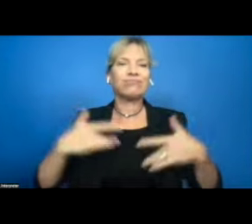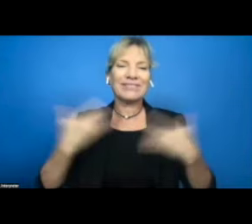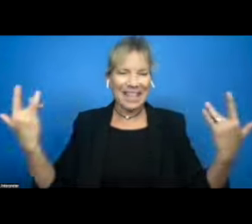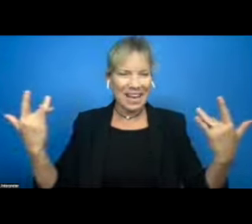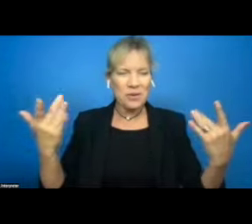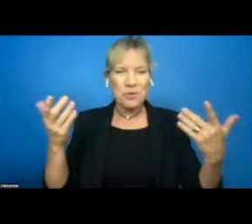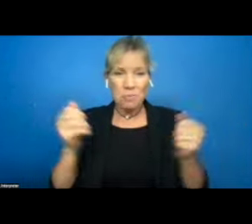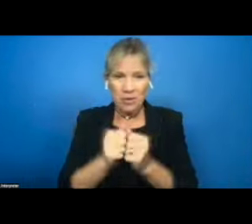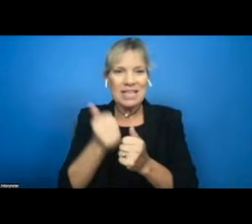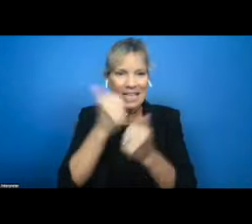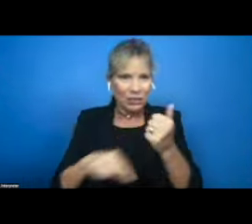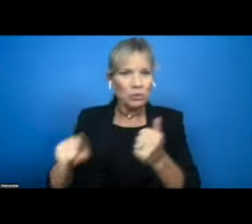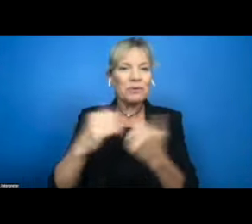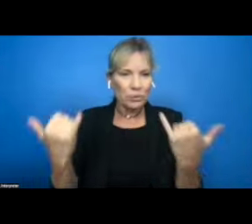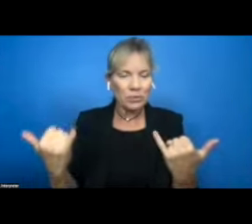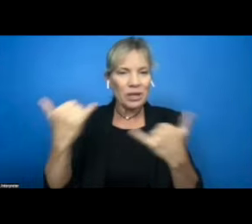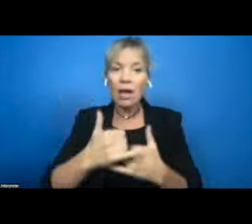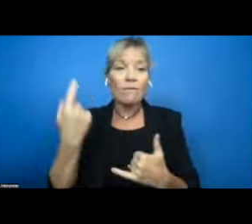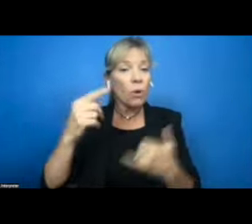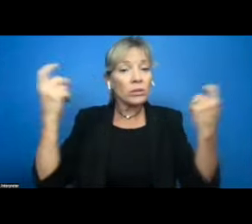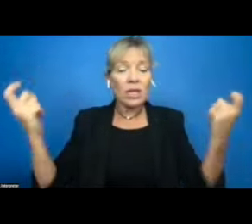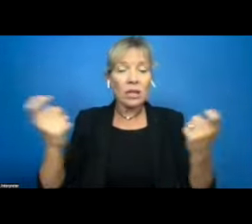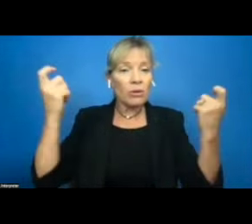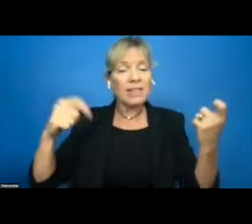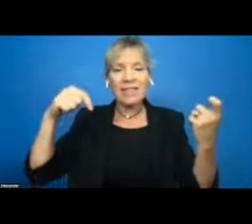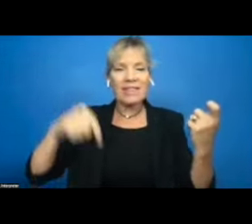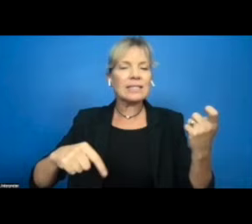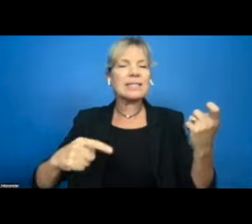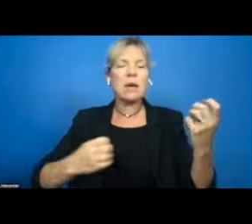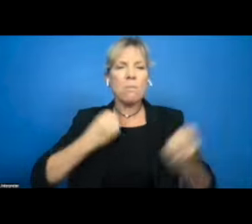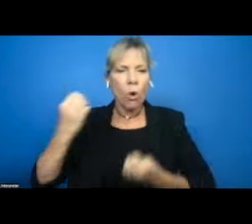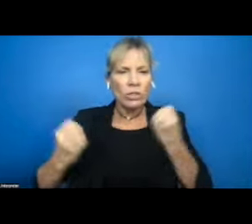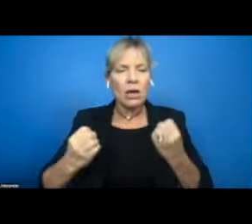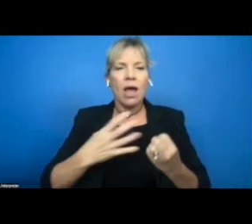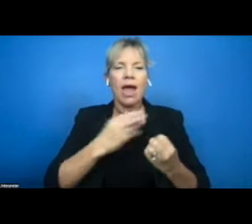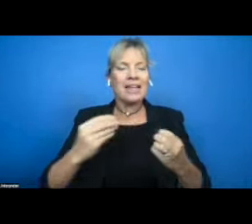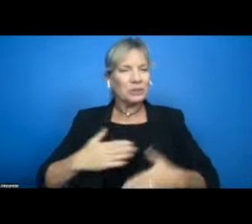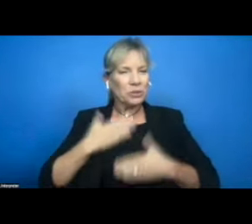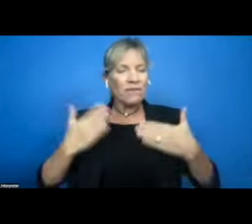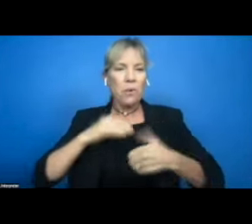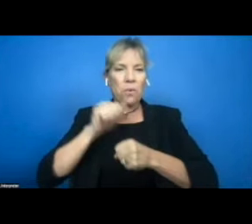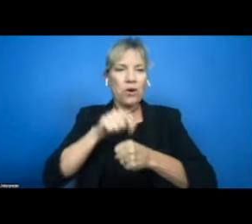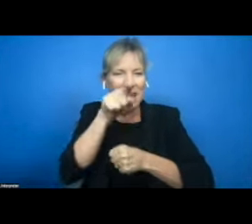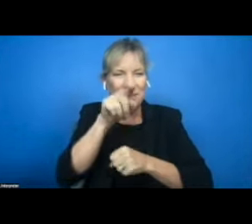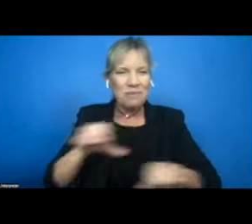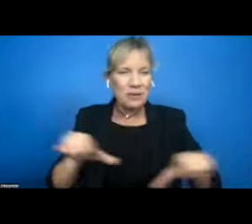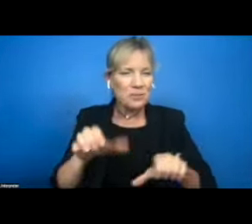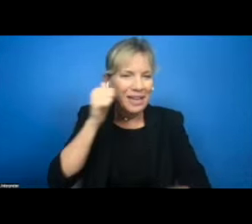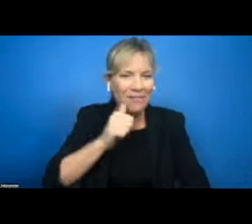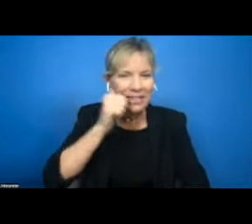be with each one of you today to celebrate the very emotional and joyful work that you do every